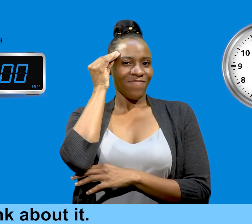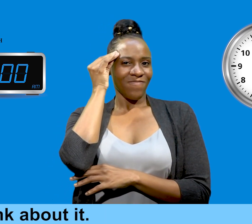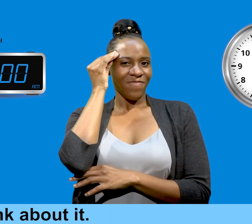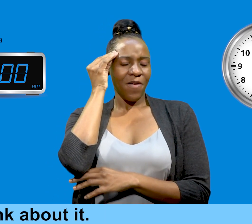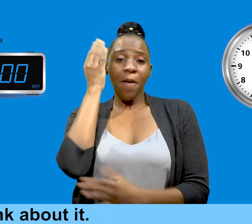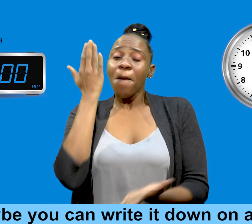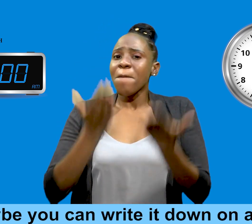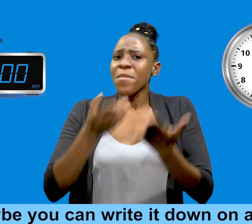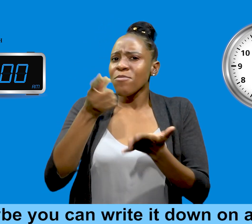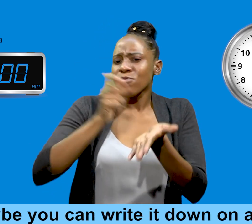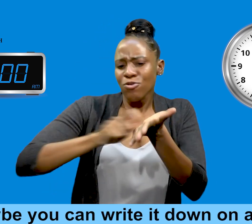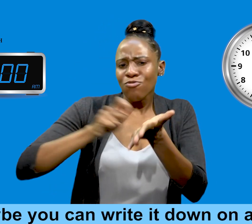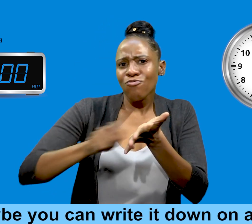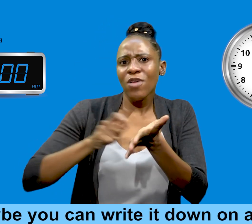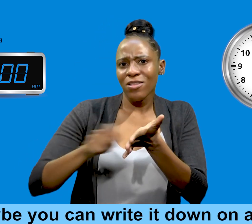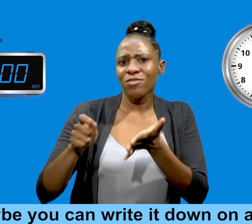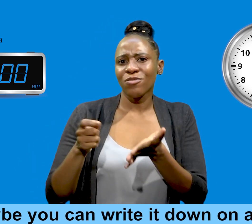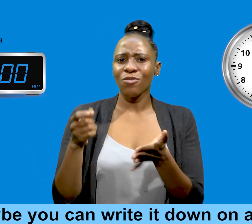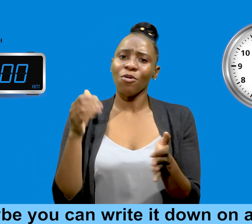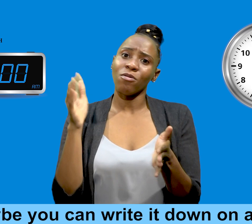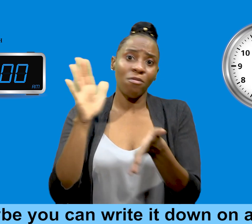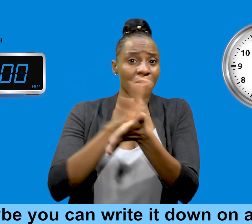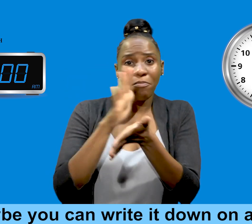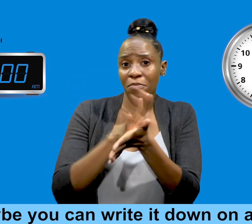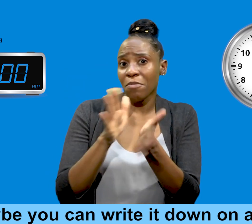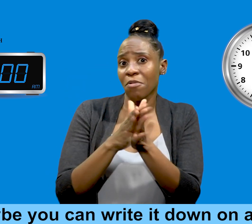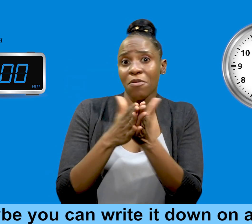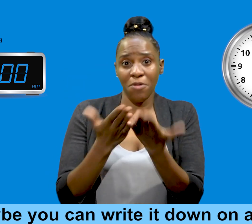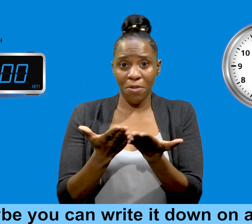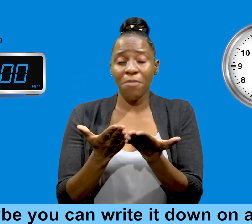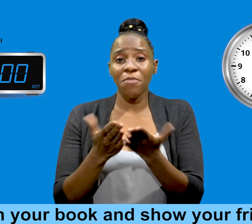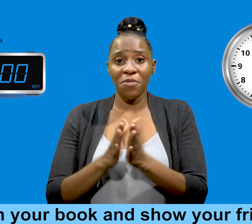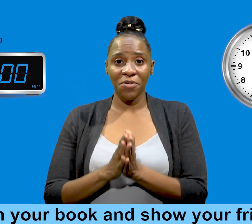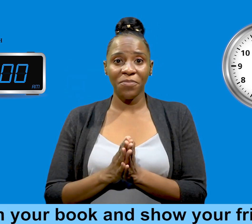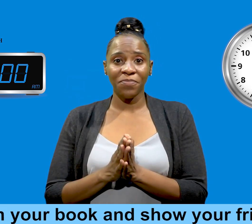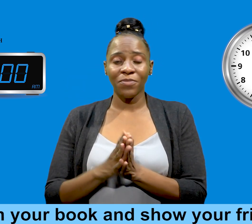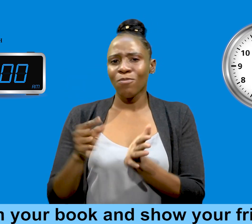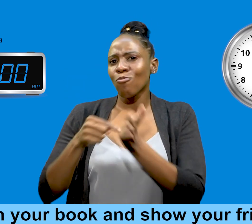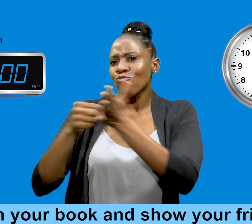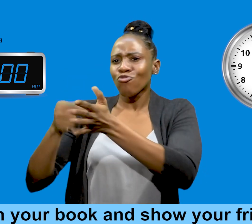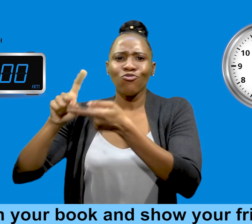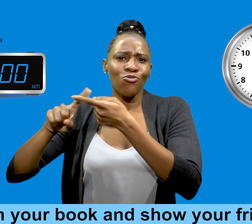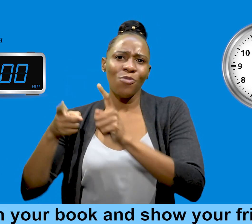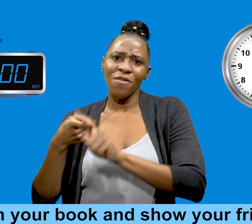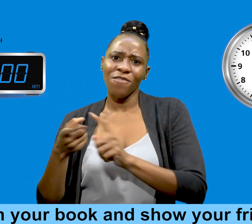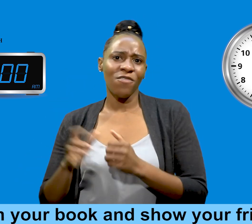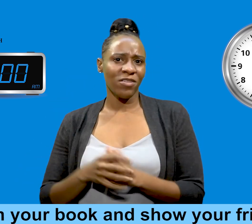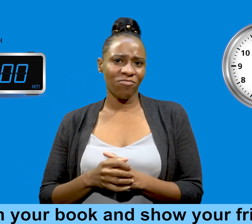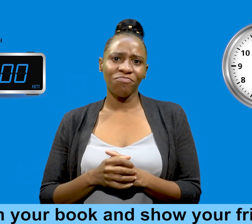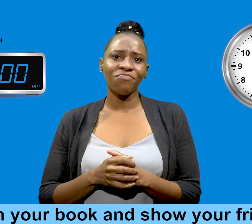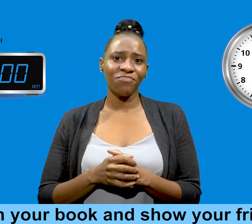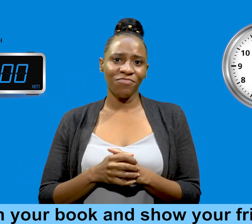it. Maybe you can write it down on a paper or in your book and show your